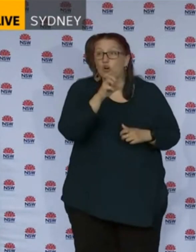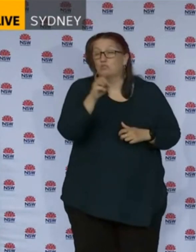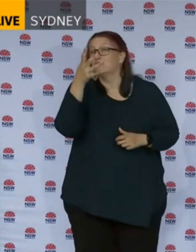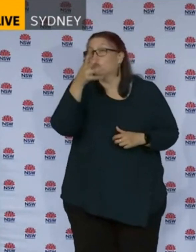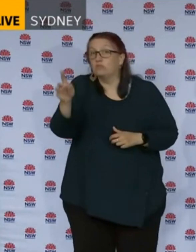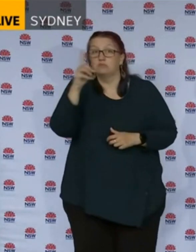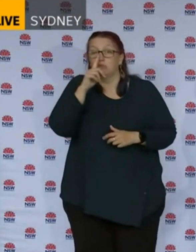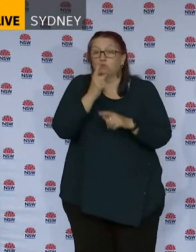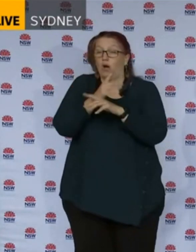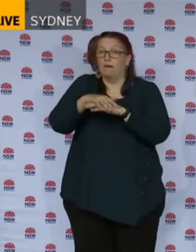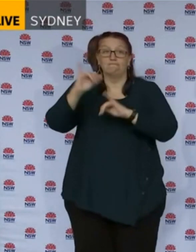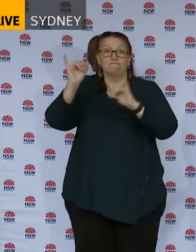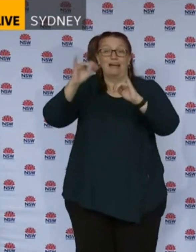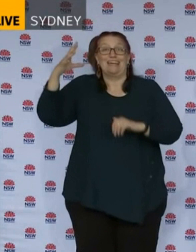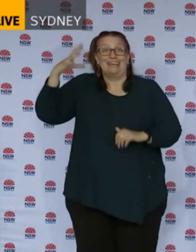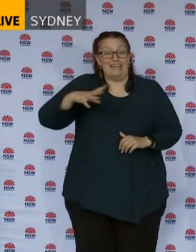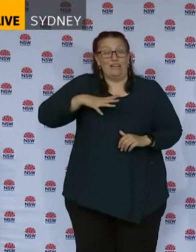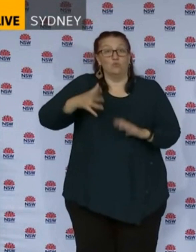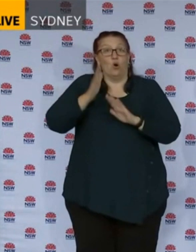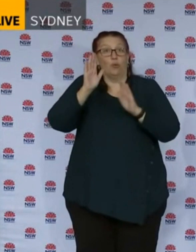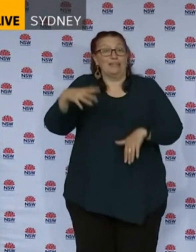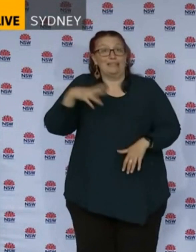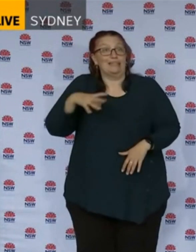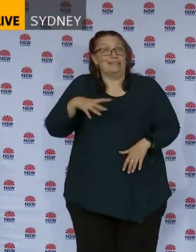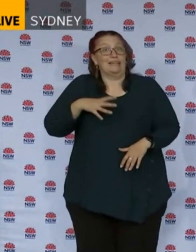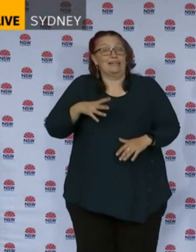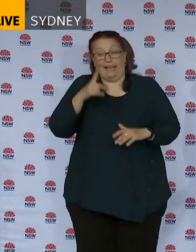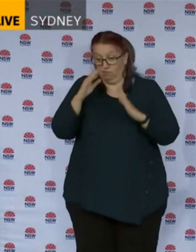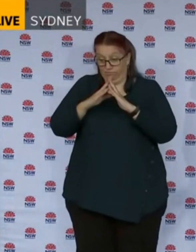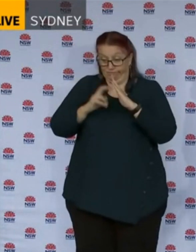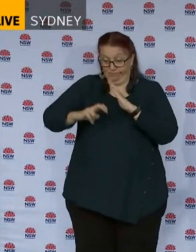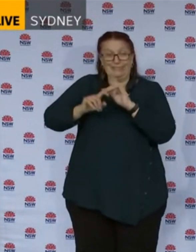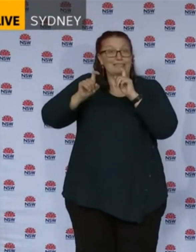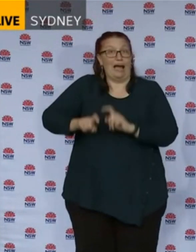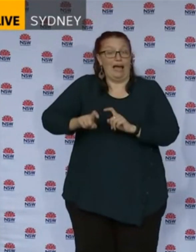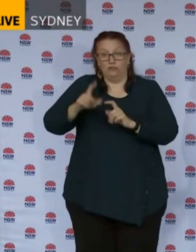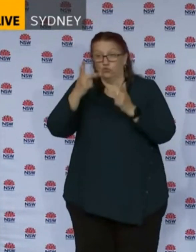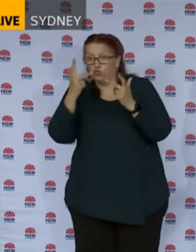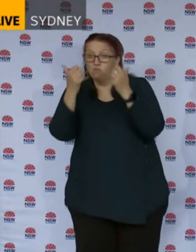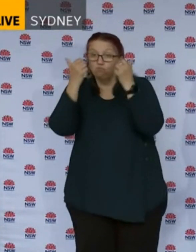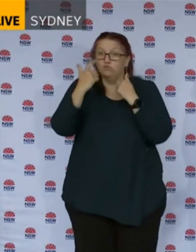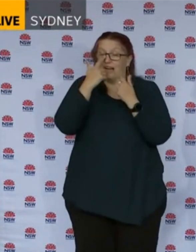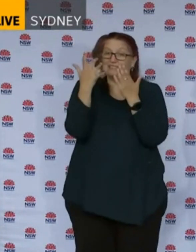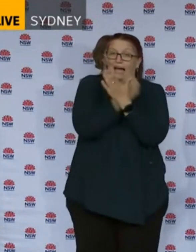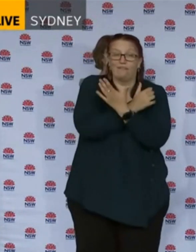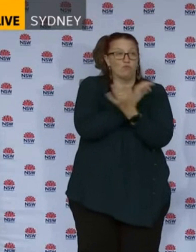just to be talking about the emerging issues for them. And so there would have been a number of MPs that raised issues